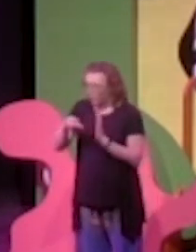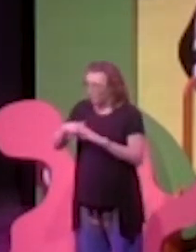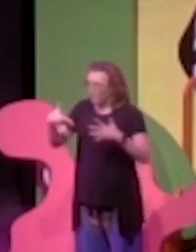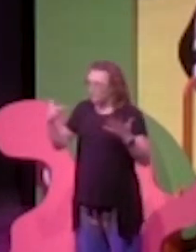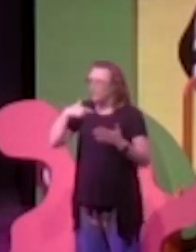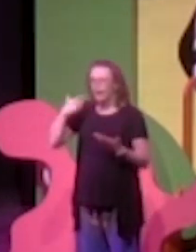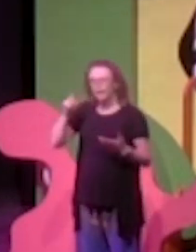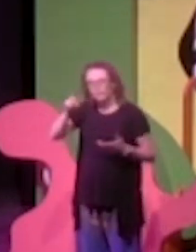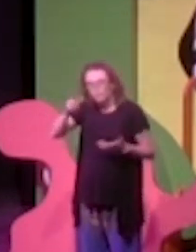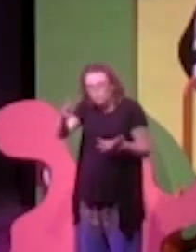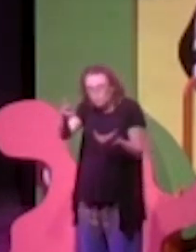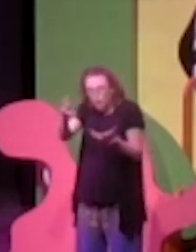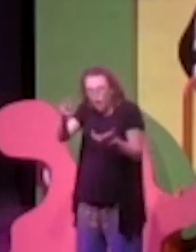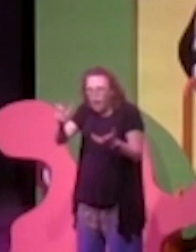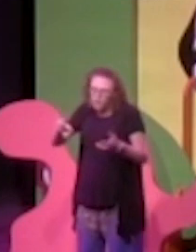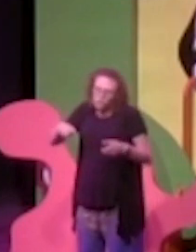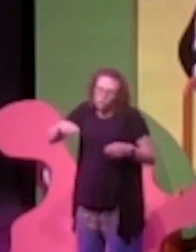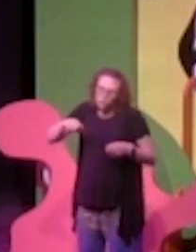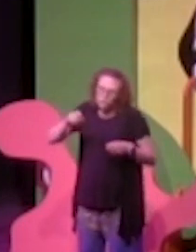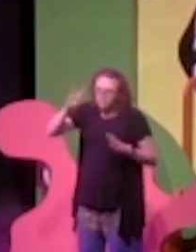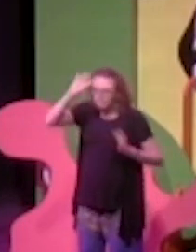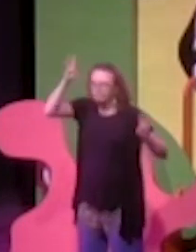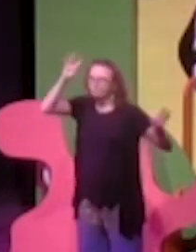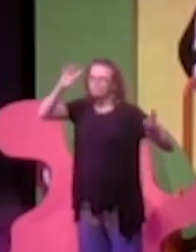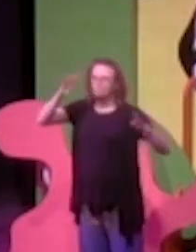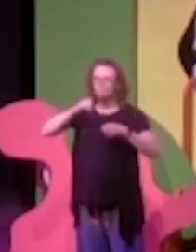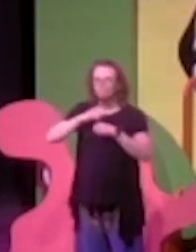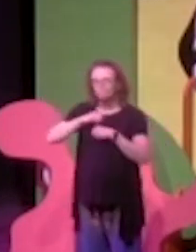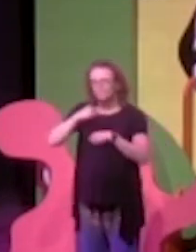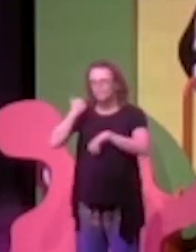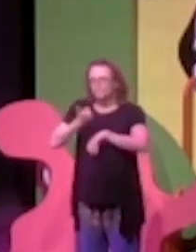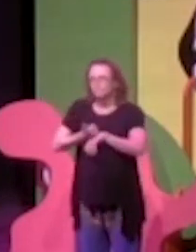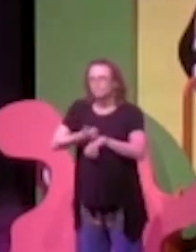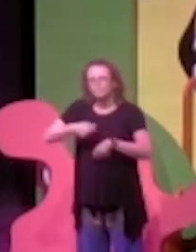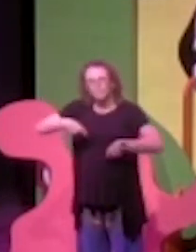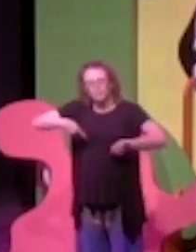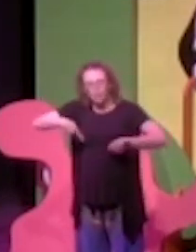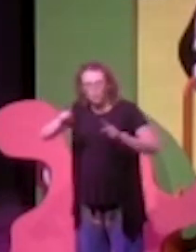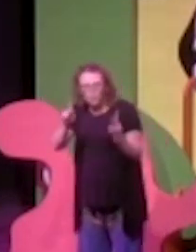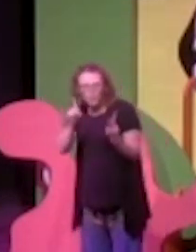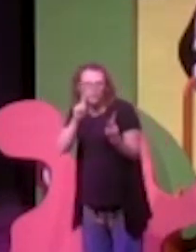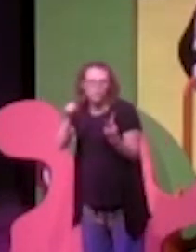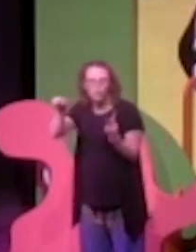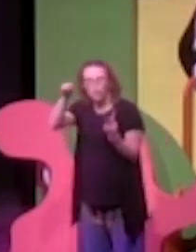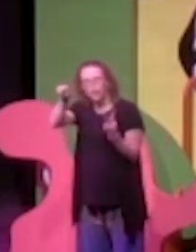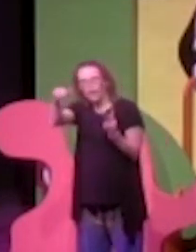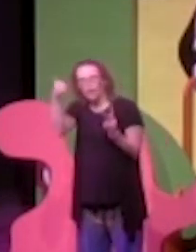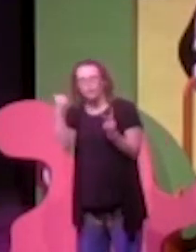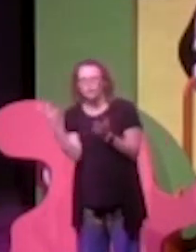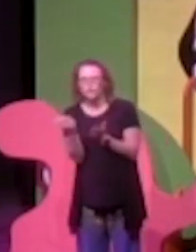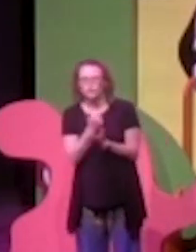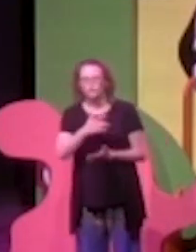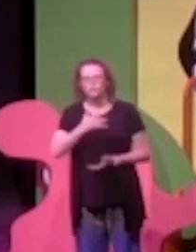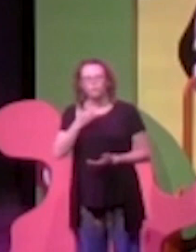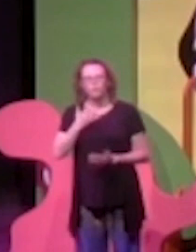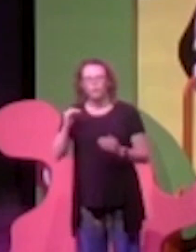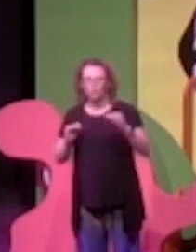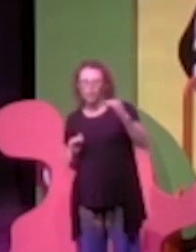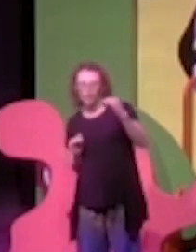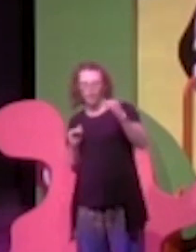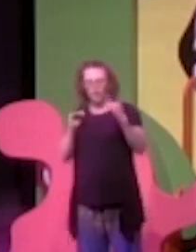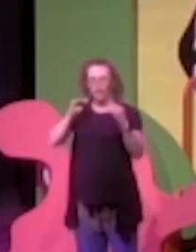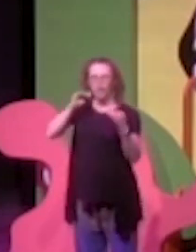folks to get value, and that equity is transferable. It's real. It's